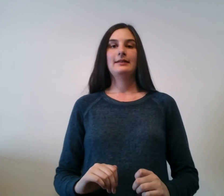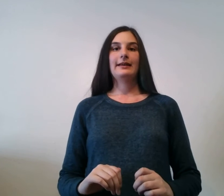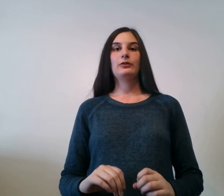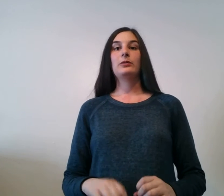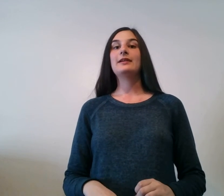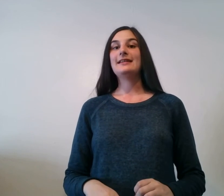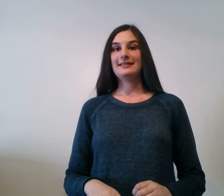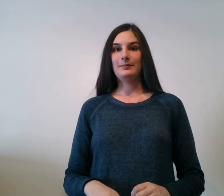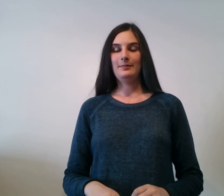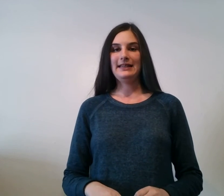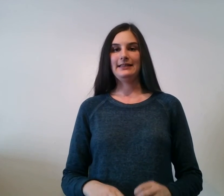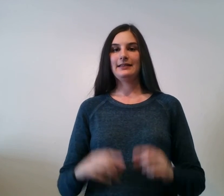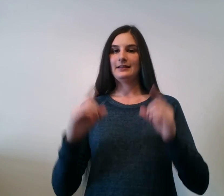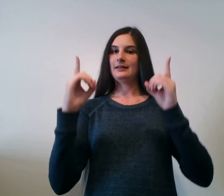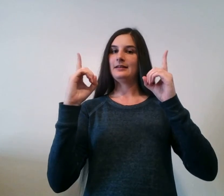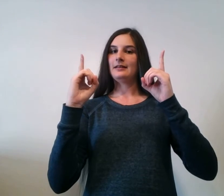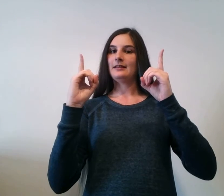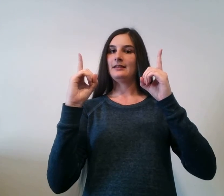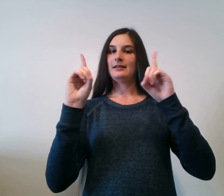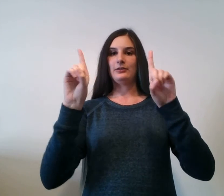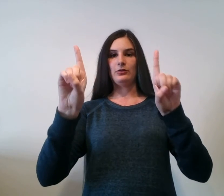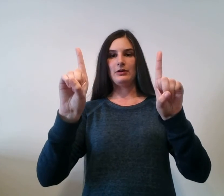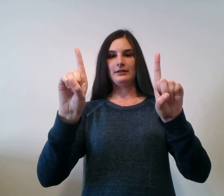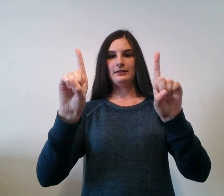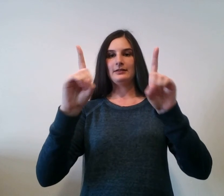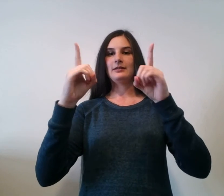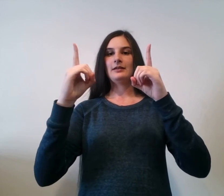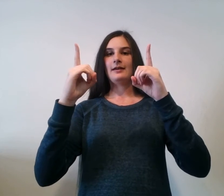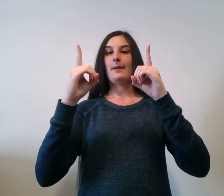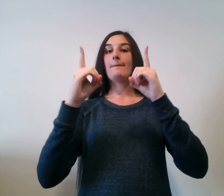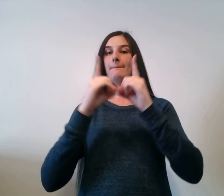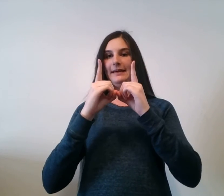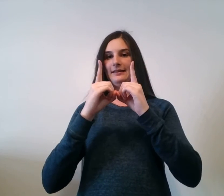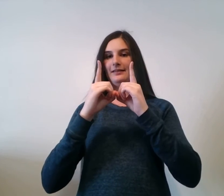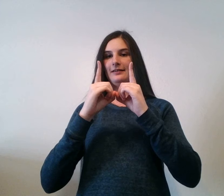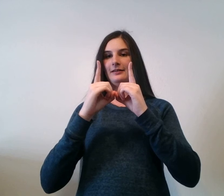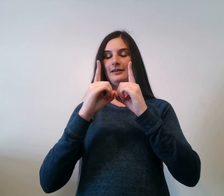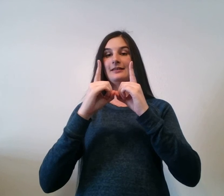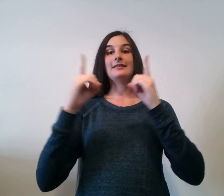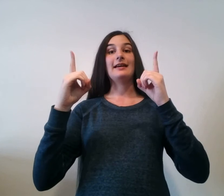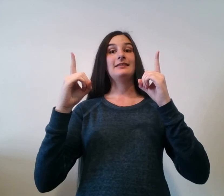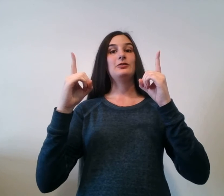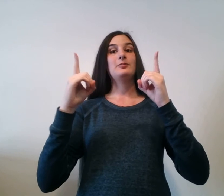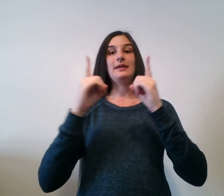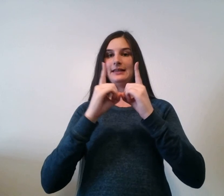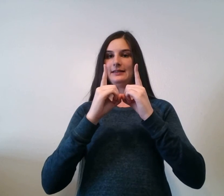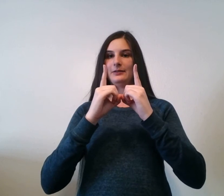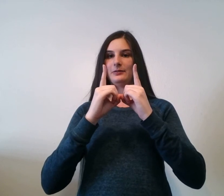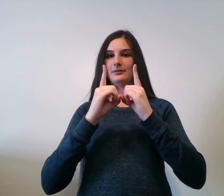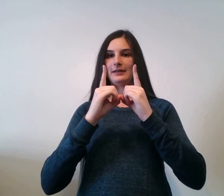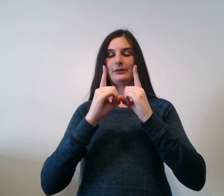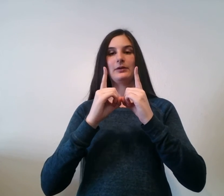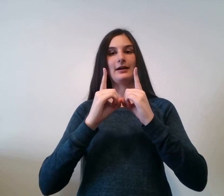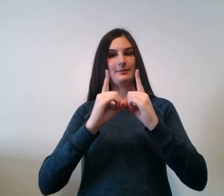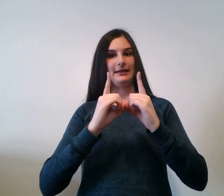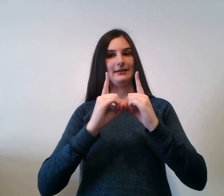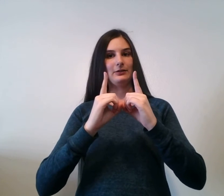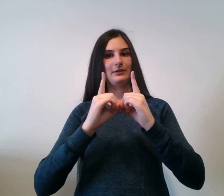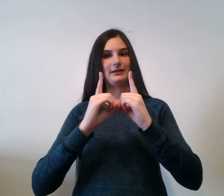Next word is meet. Two ones. Meet. It's nice to meet you. That's what kind of meet this one is.